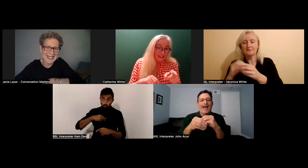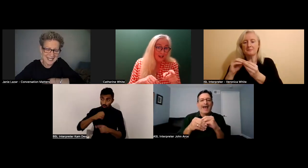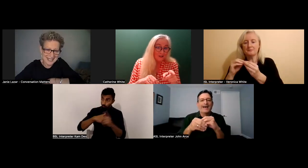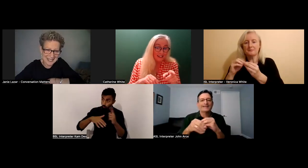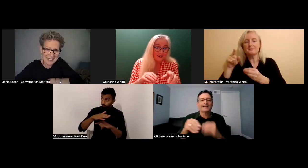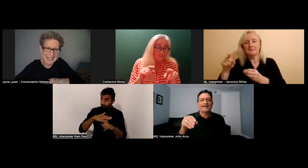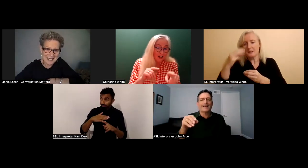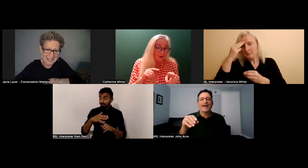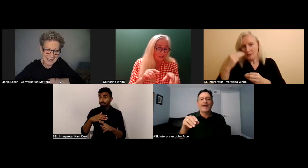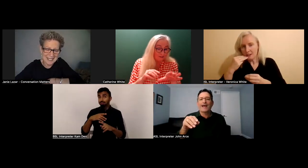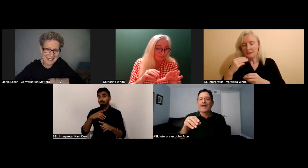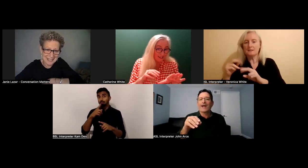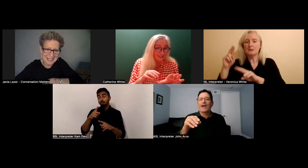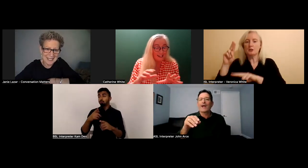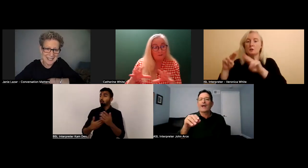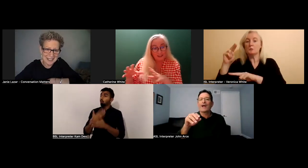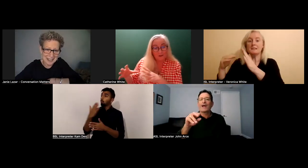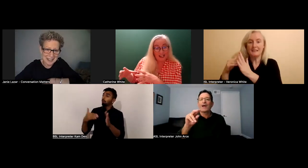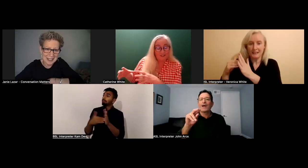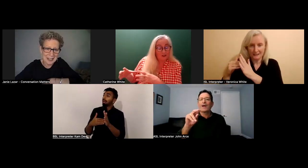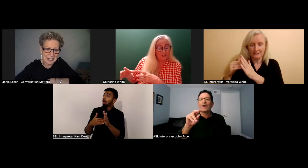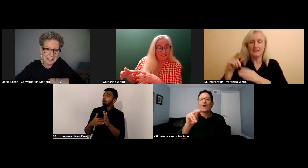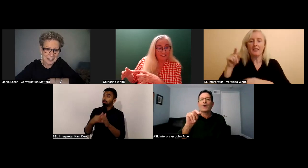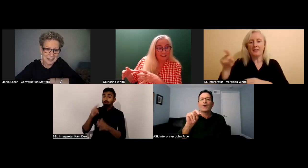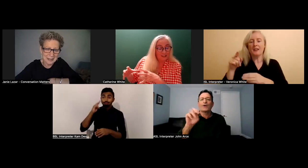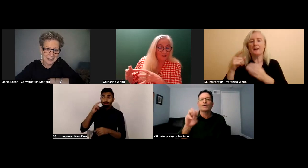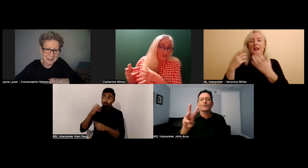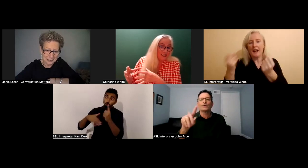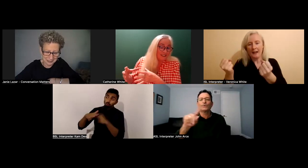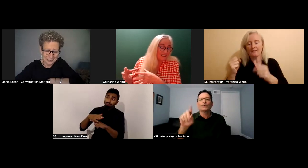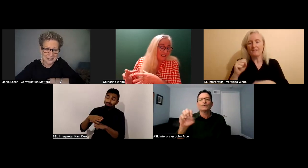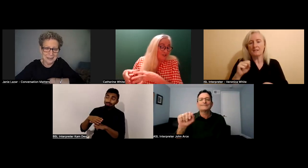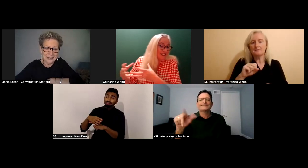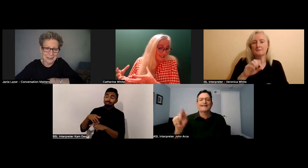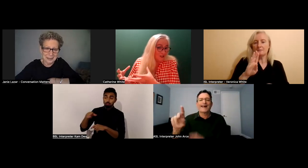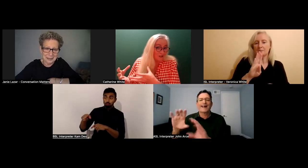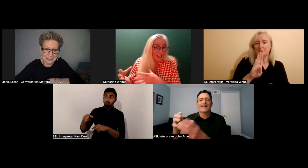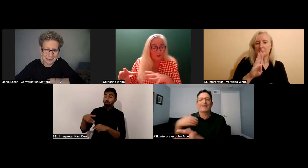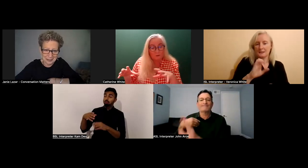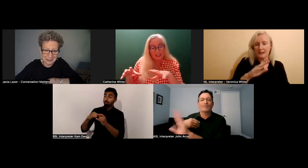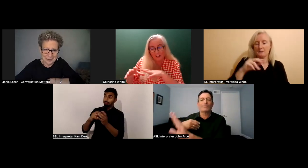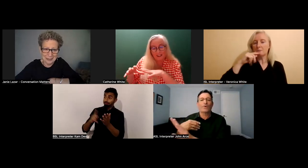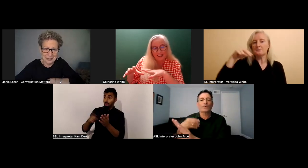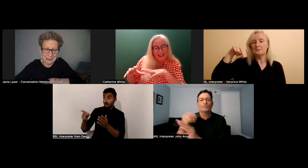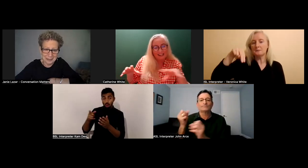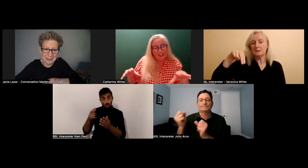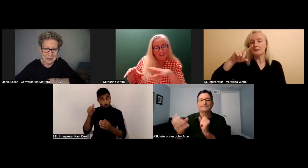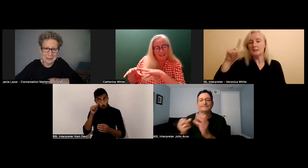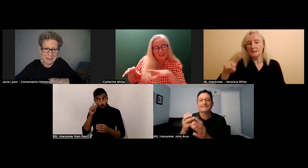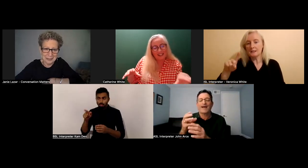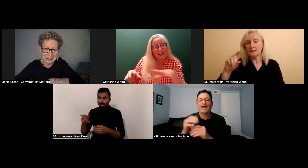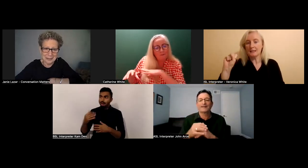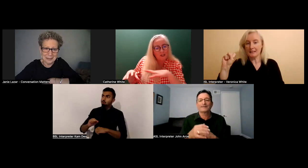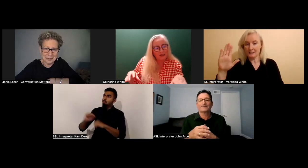Yeah. Now, they can follow BSL, but they will have their own, you know, New Zealand Sign Language is its own language, but